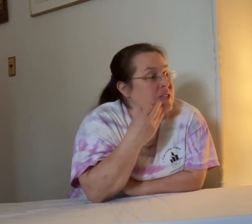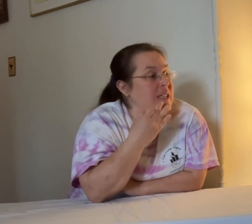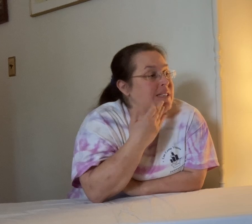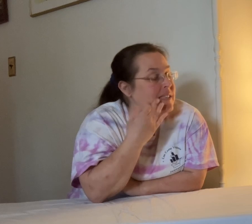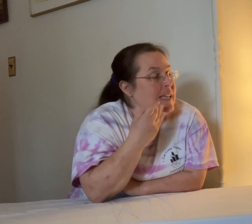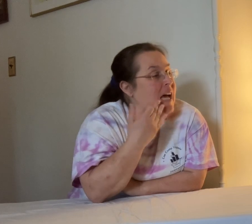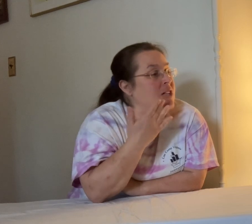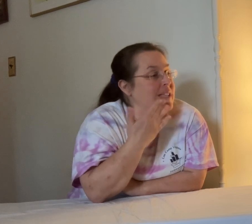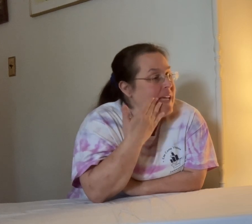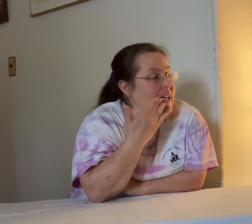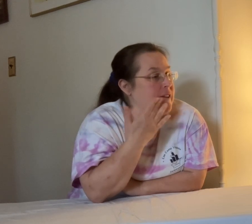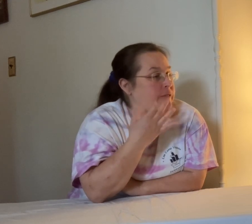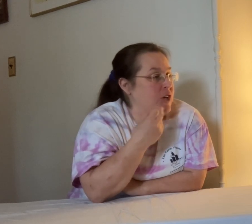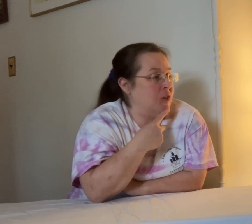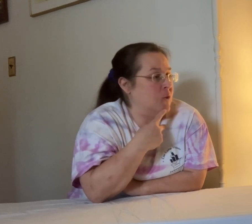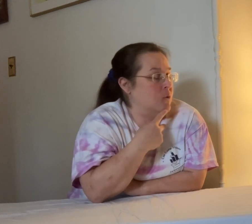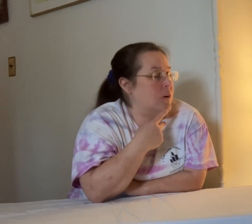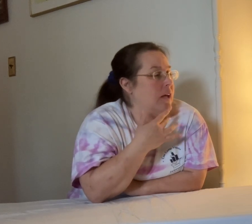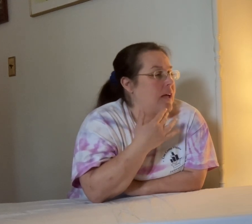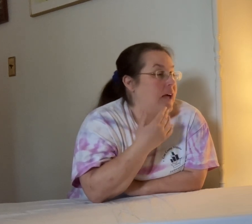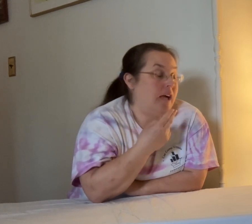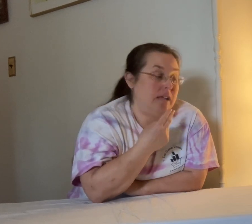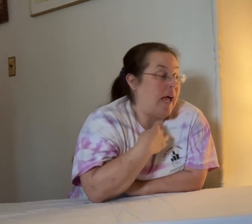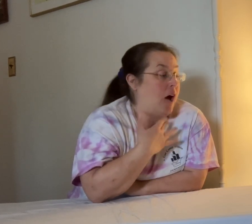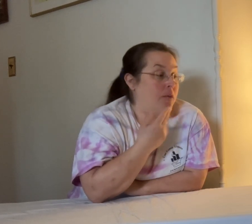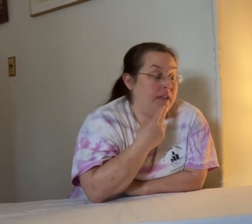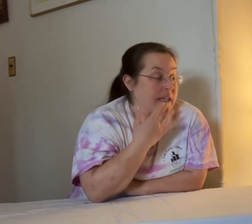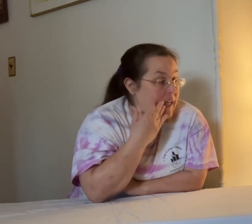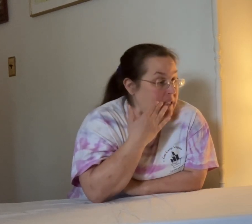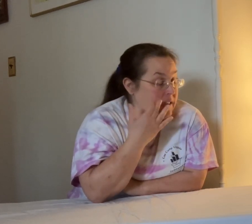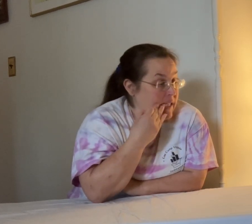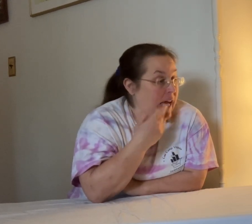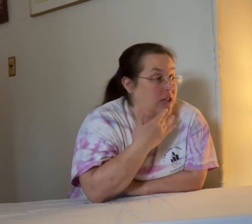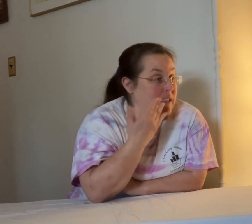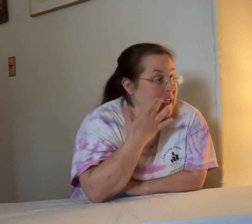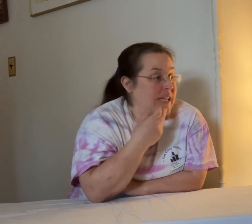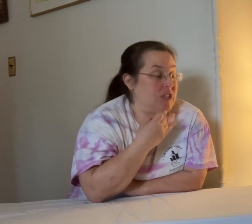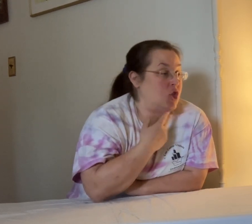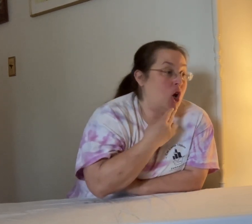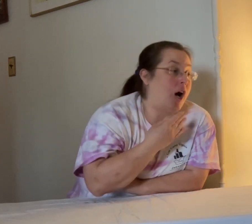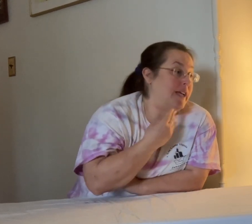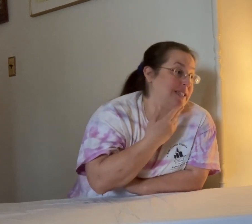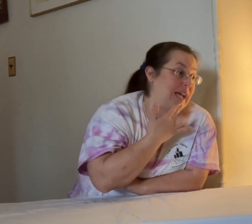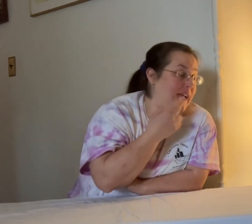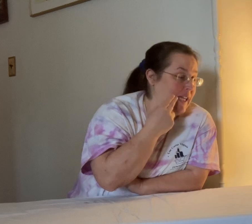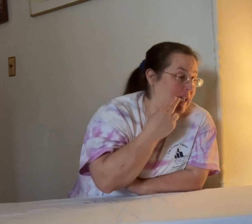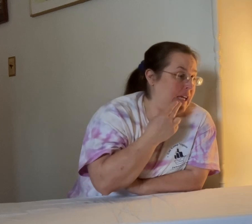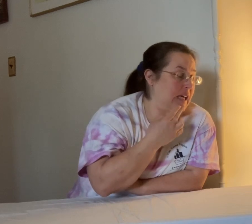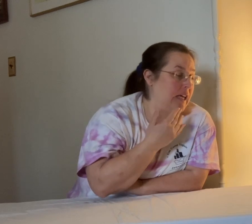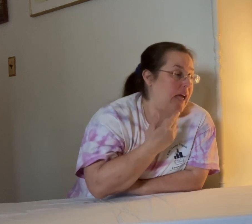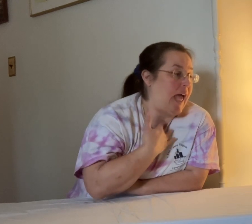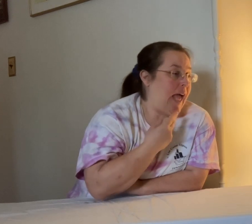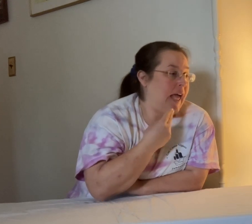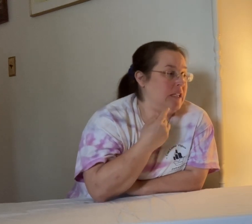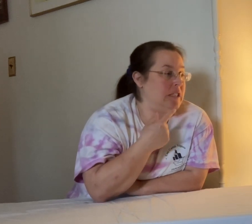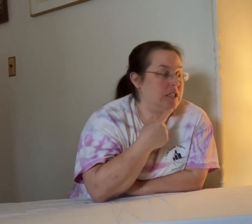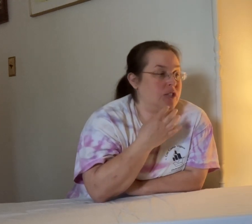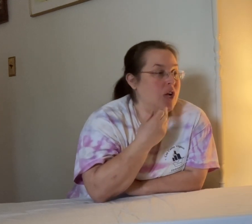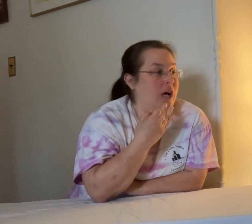in-person CLT for you. Now, the CLT is not a techie and does not